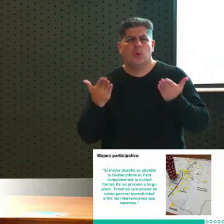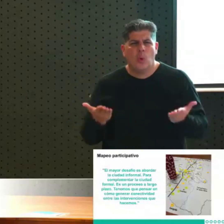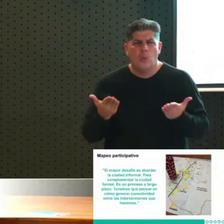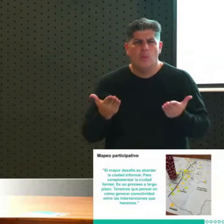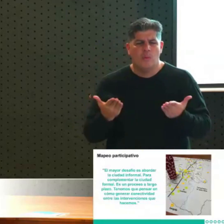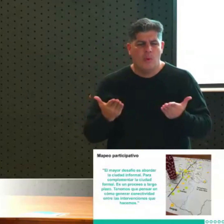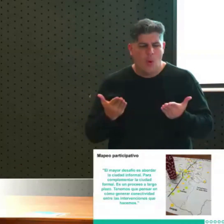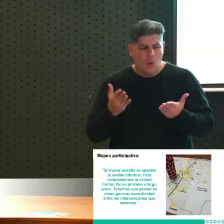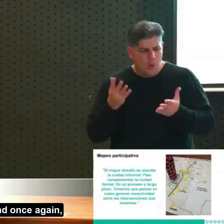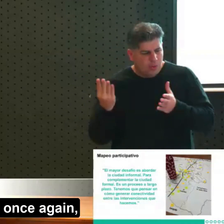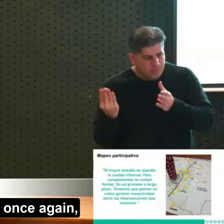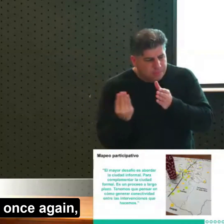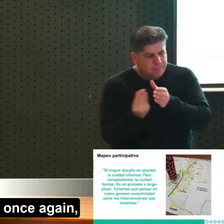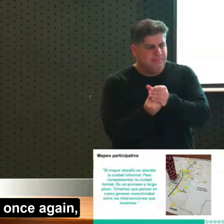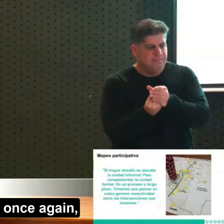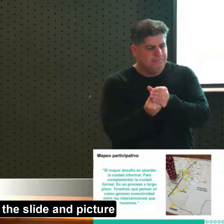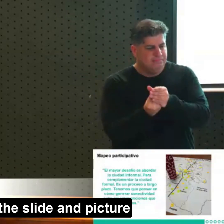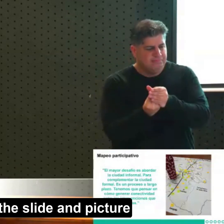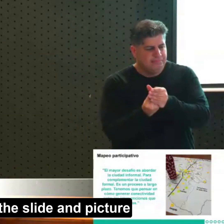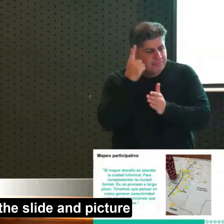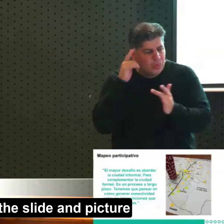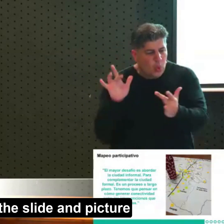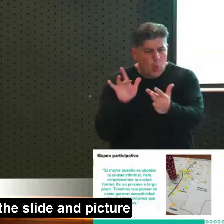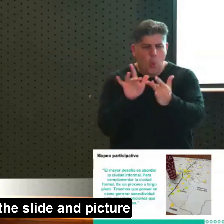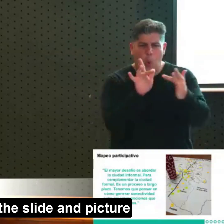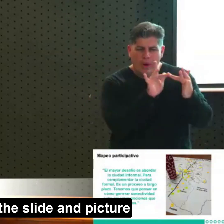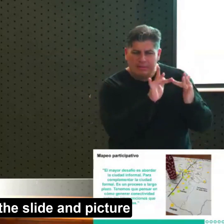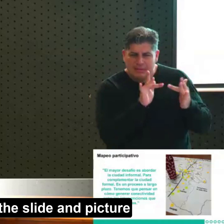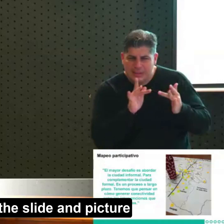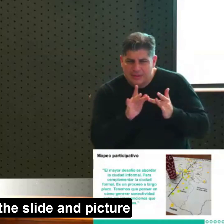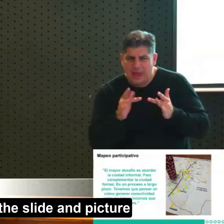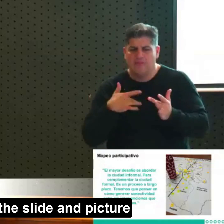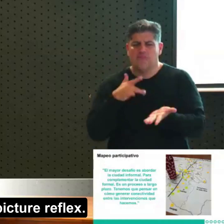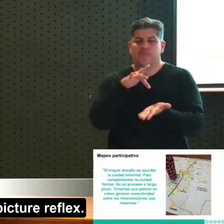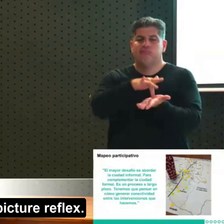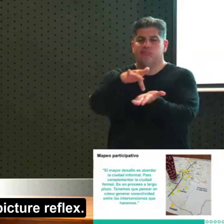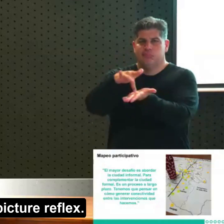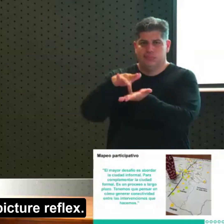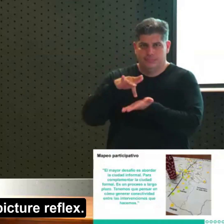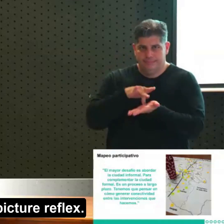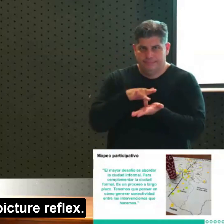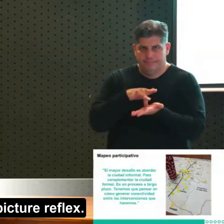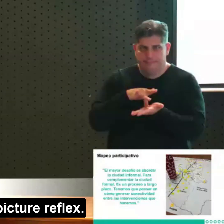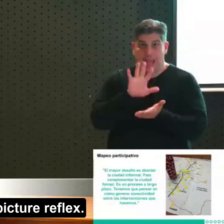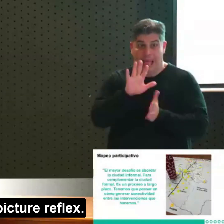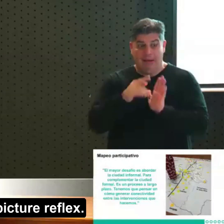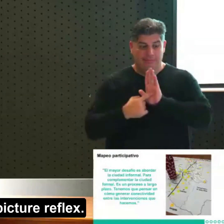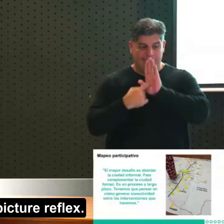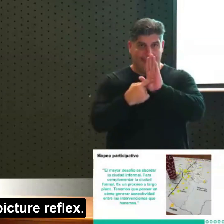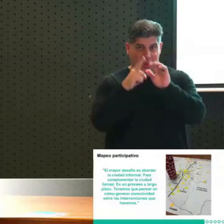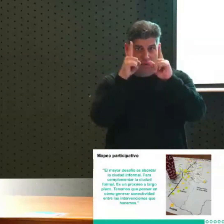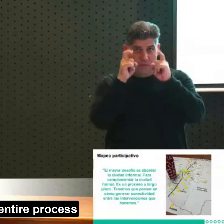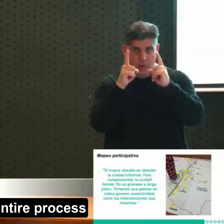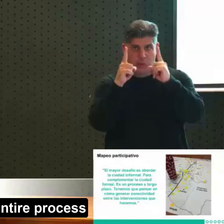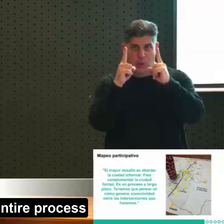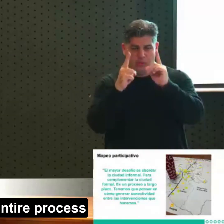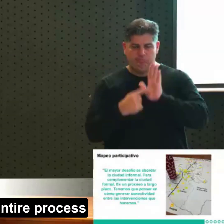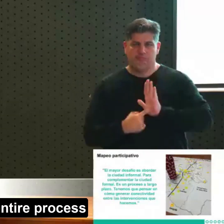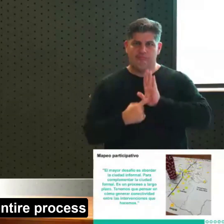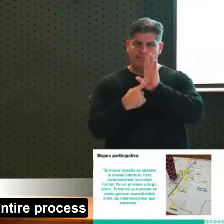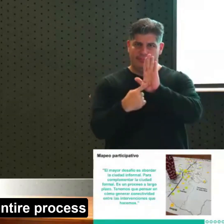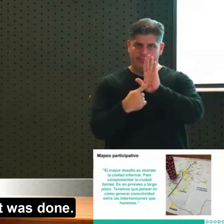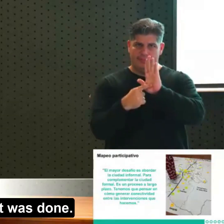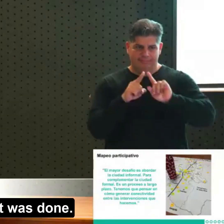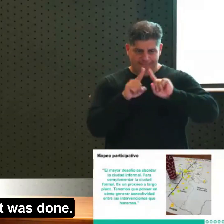make. And once again, we have on the slide a picture. This picture reflects the